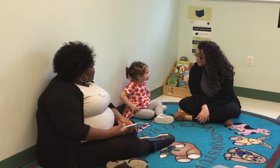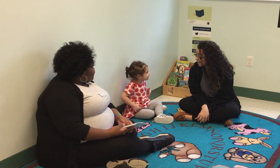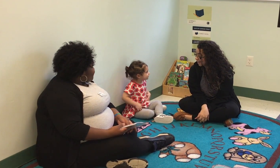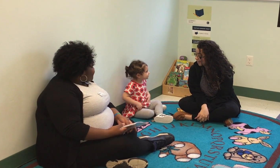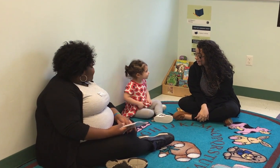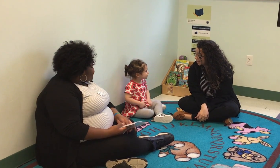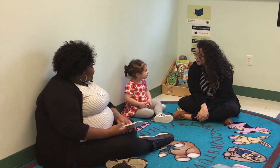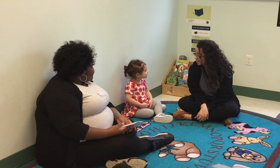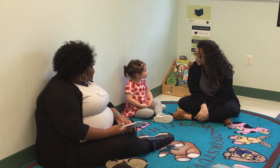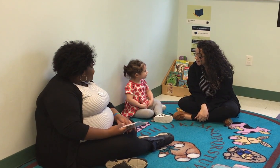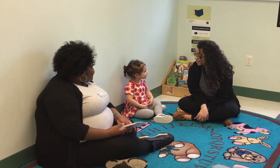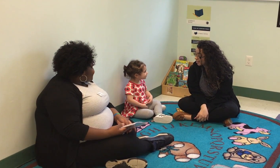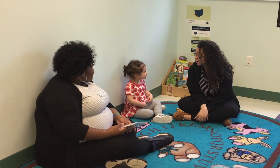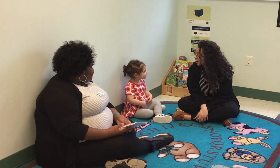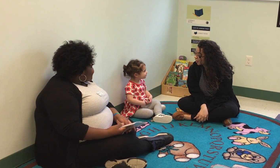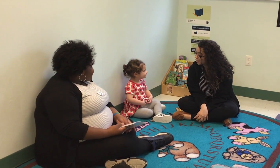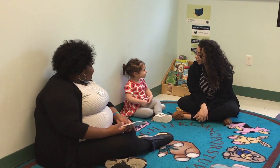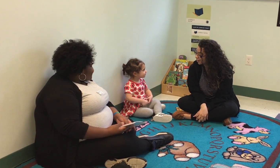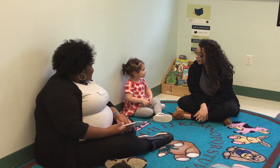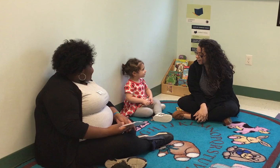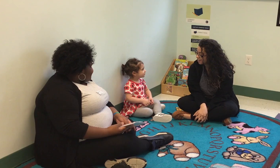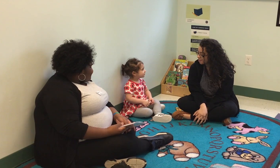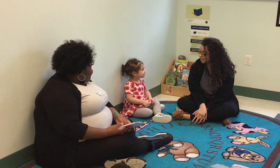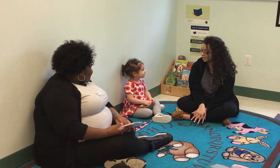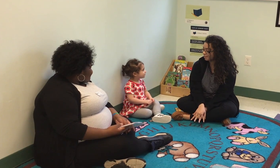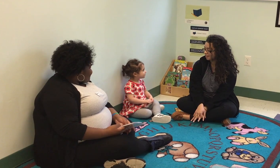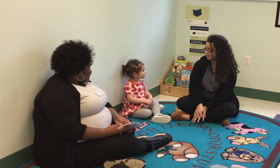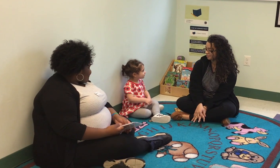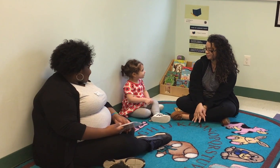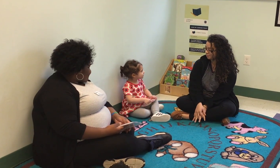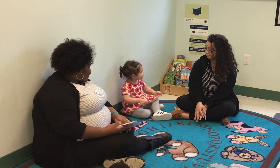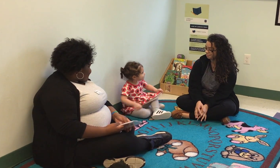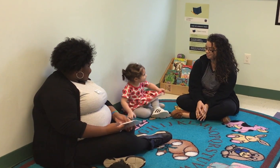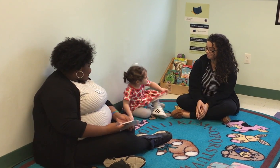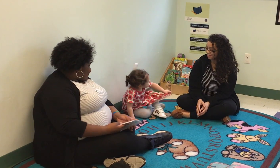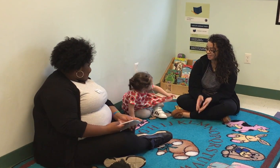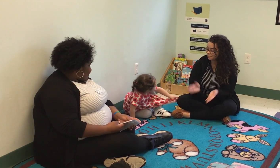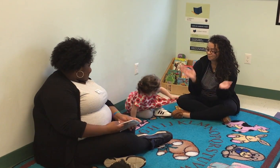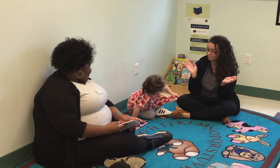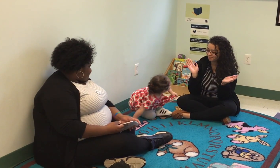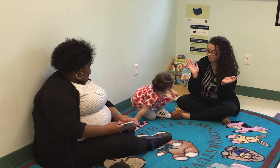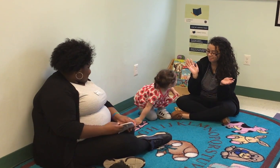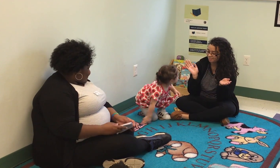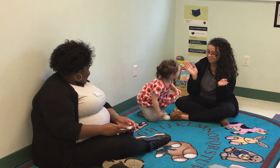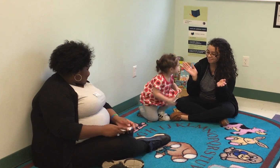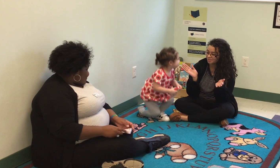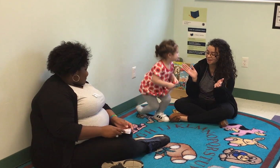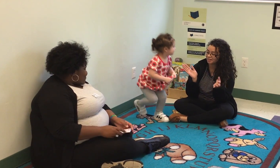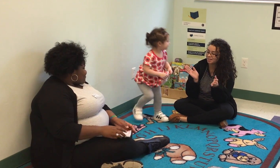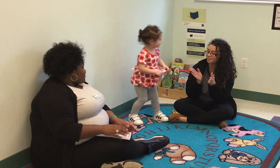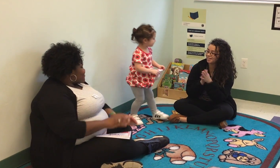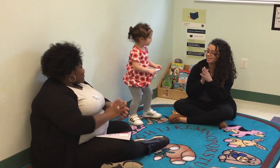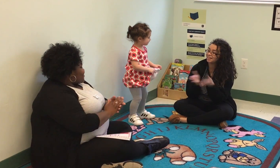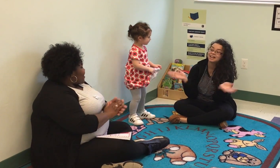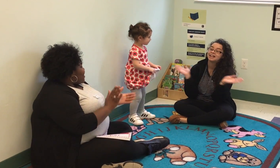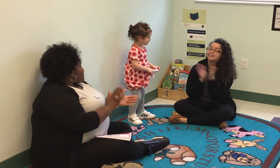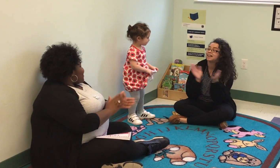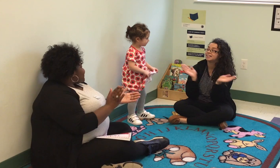a girl. A girl. Good job. Stand up, Nella. Stand up. Now I'm going to clap for Nella. Nella's